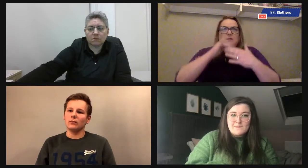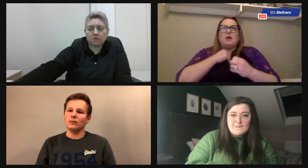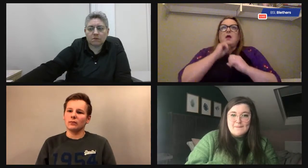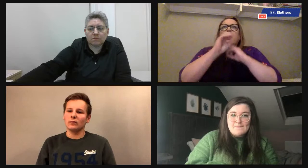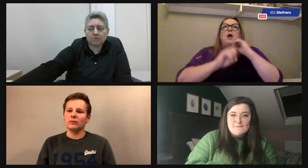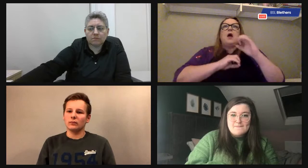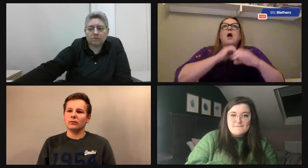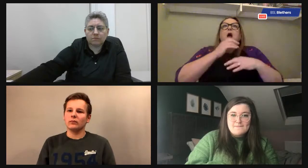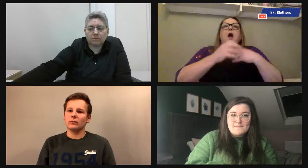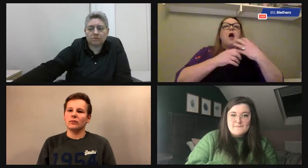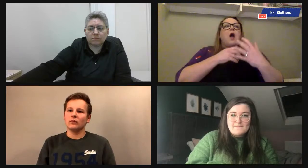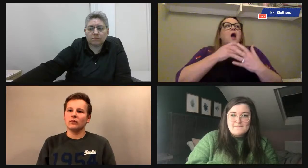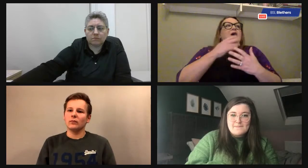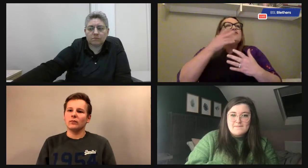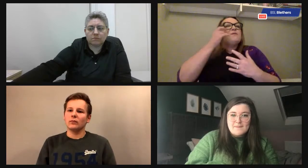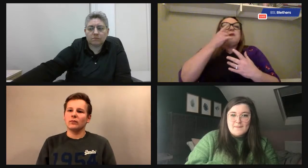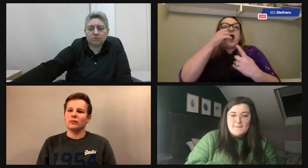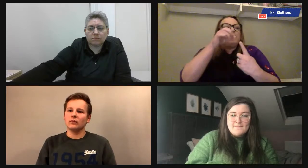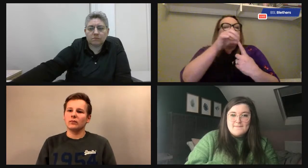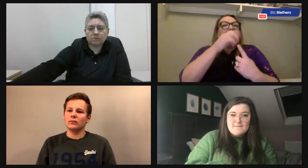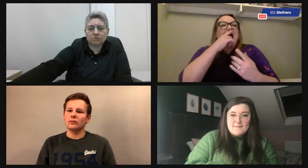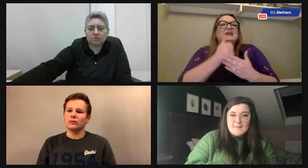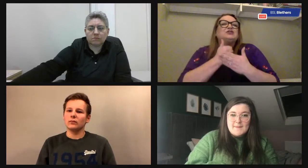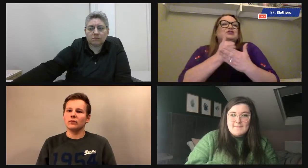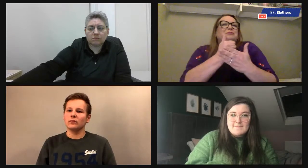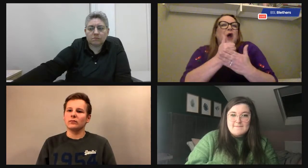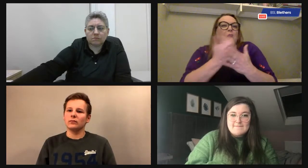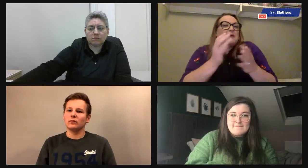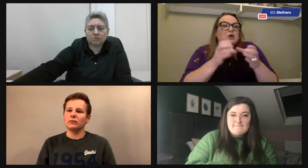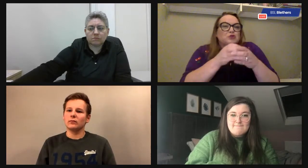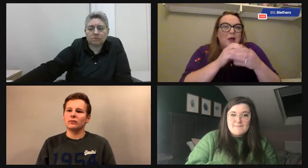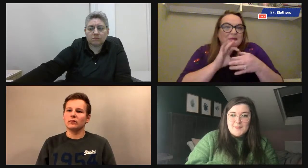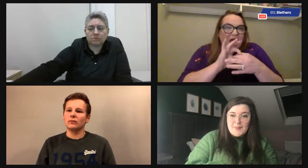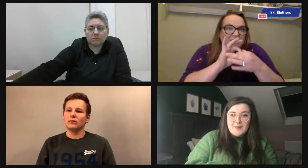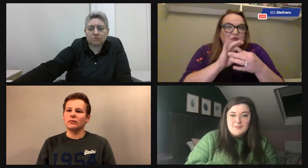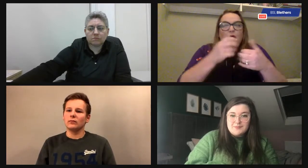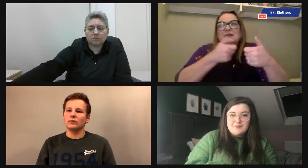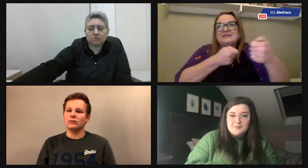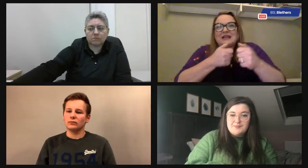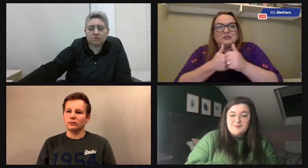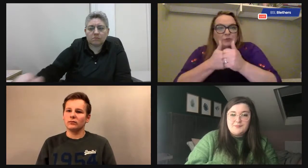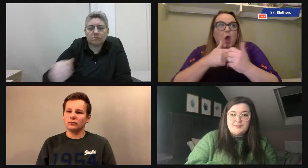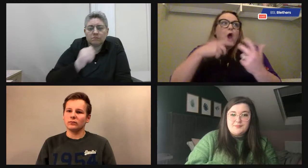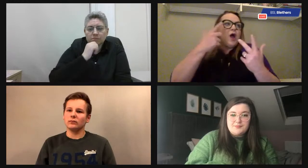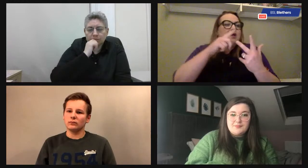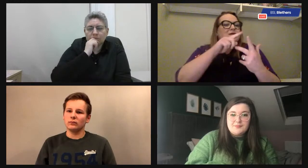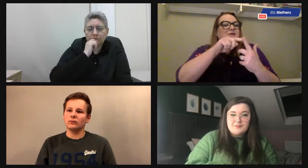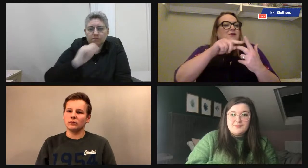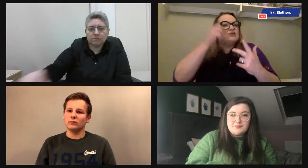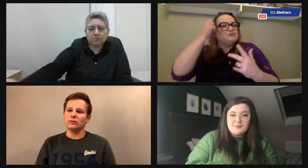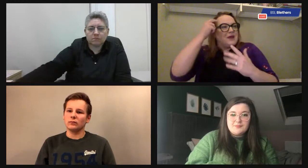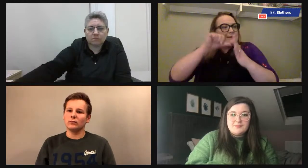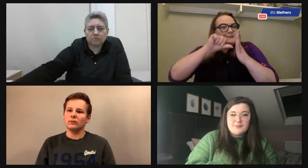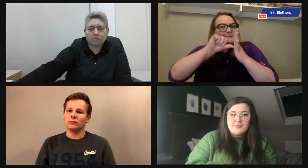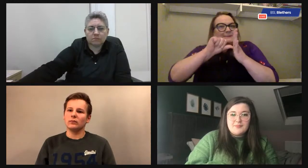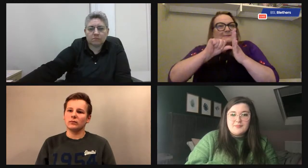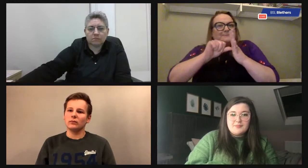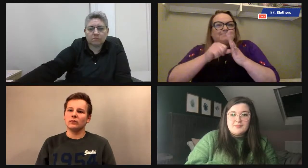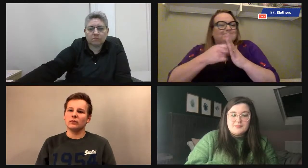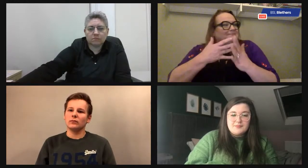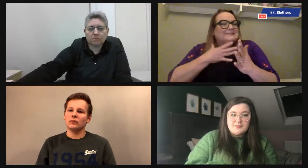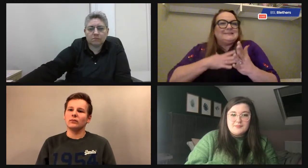Because what I see is people sometimes that the there's an issue that they